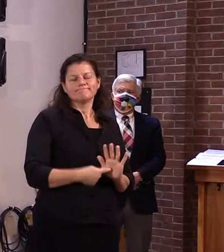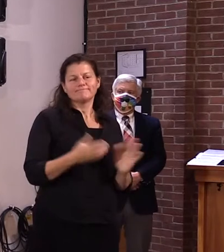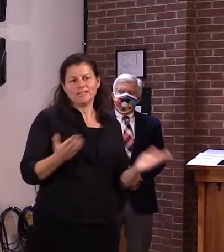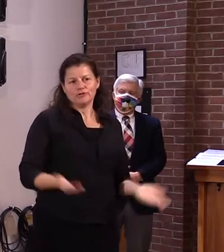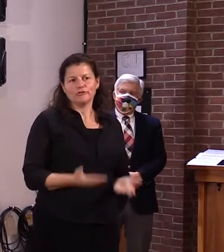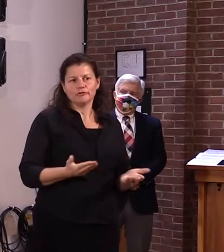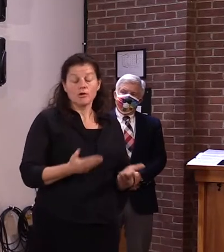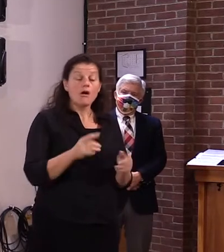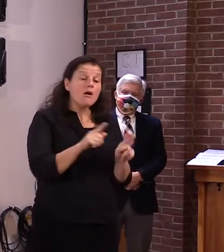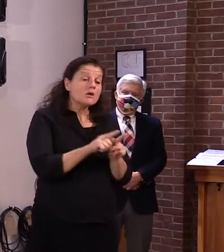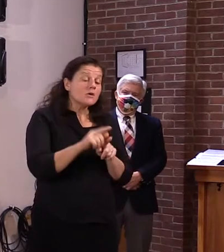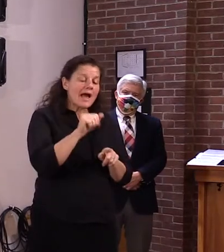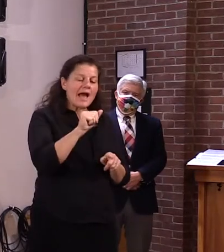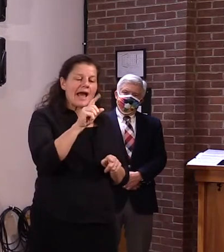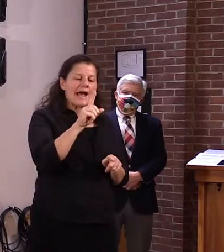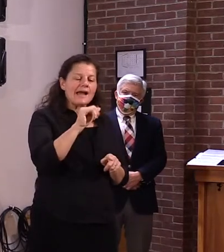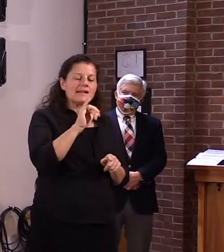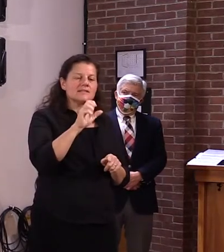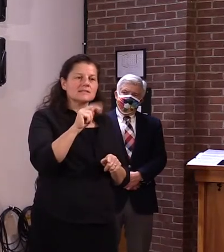low numbers of cases